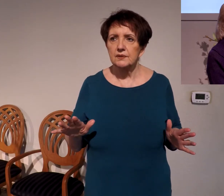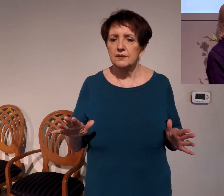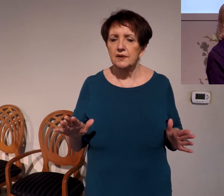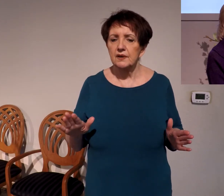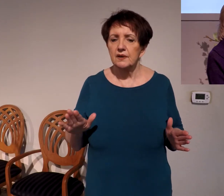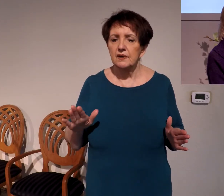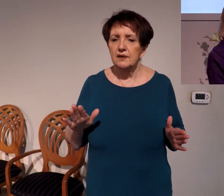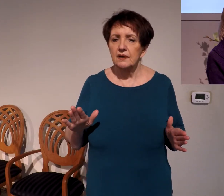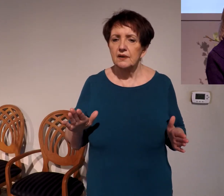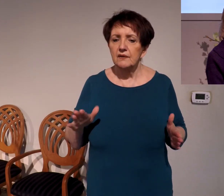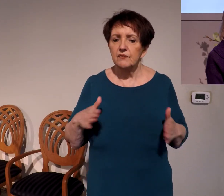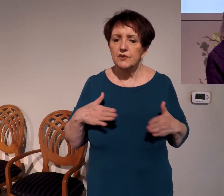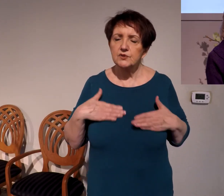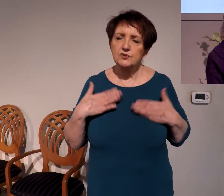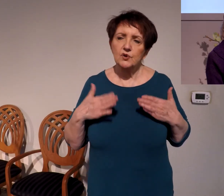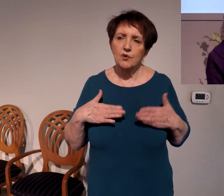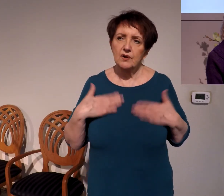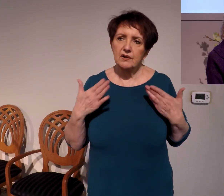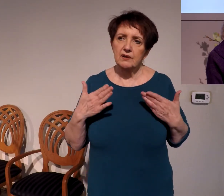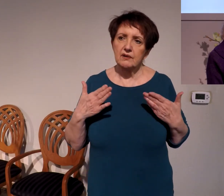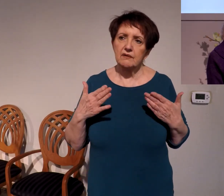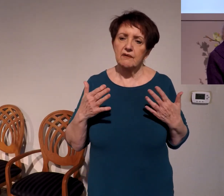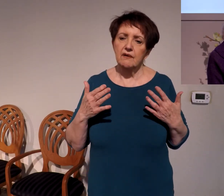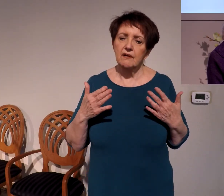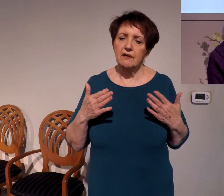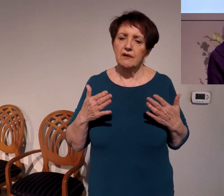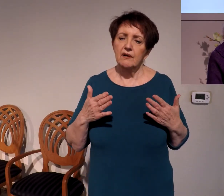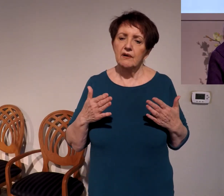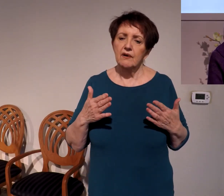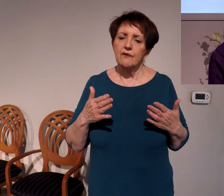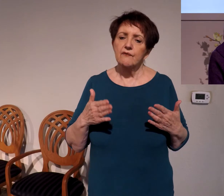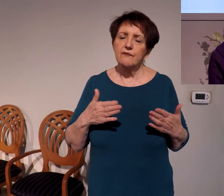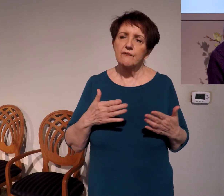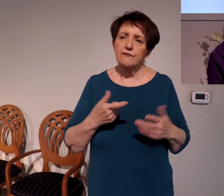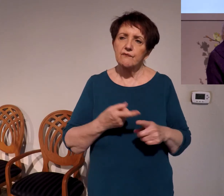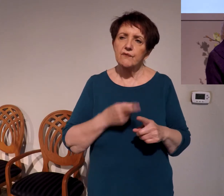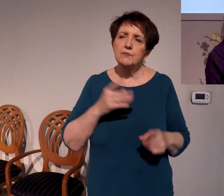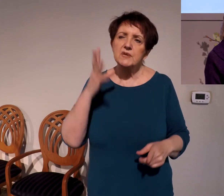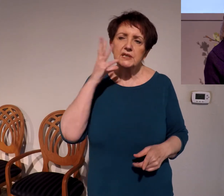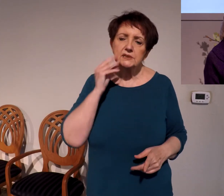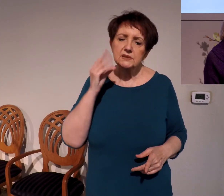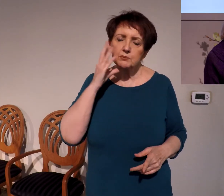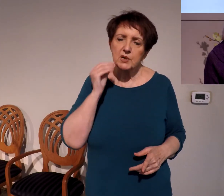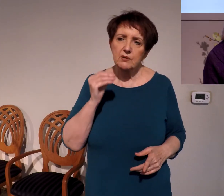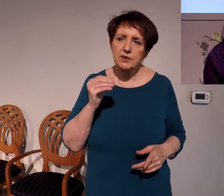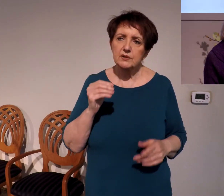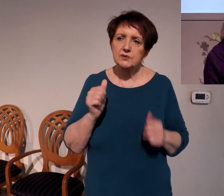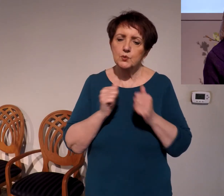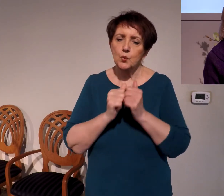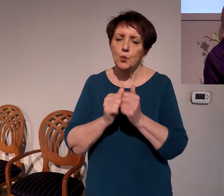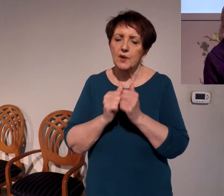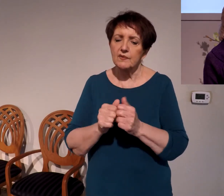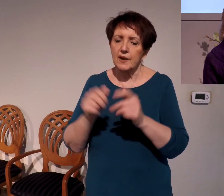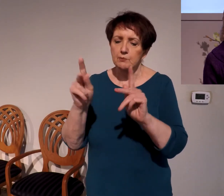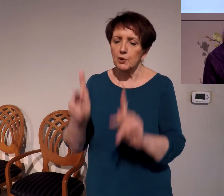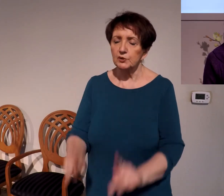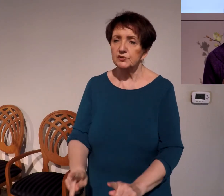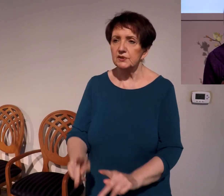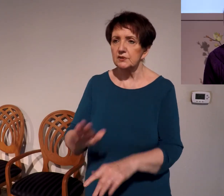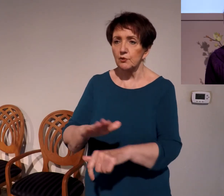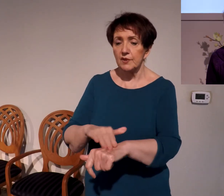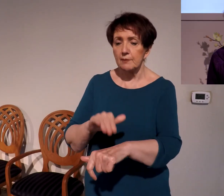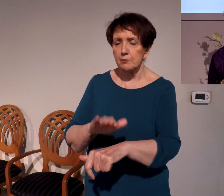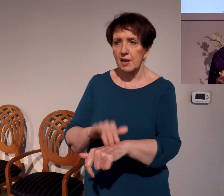that child, that pet. And this is one of these deeply